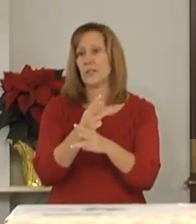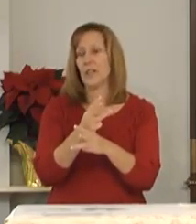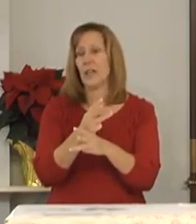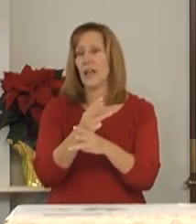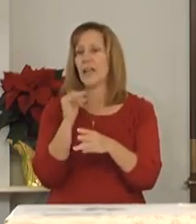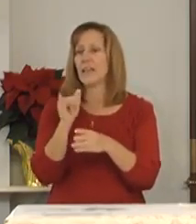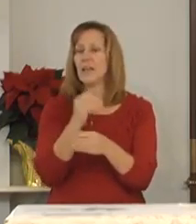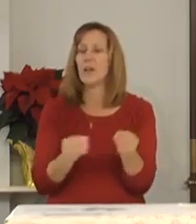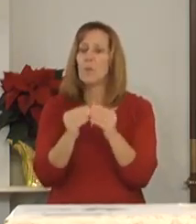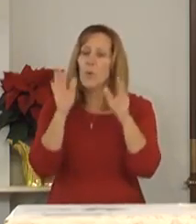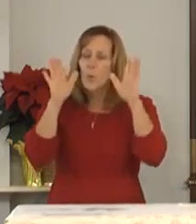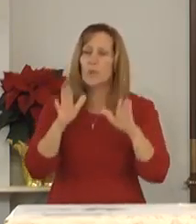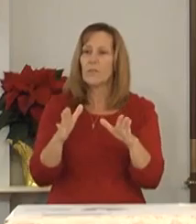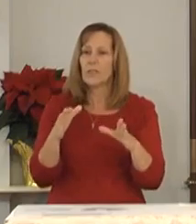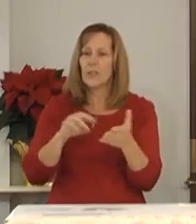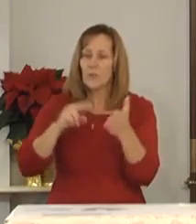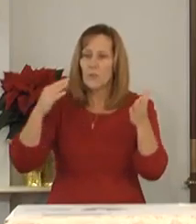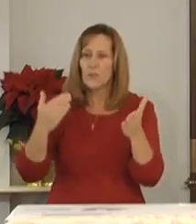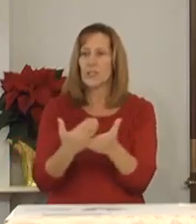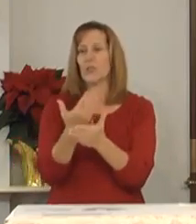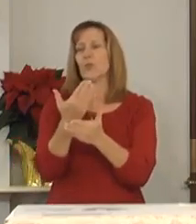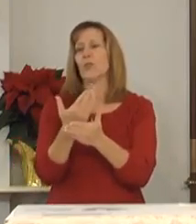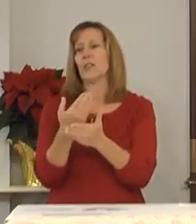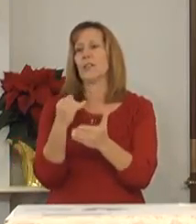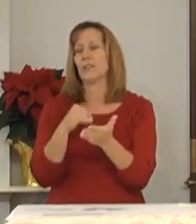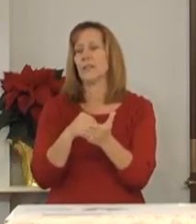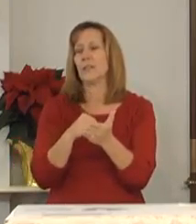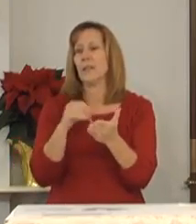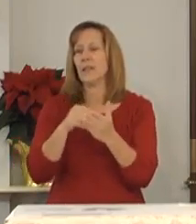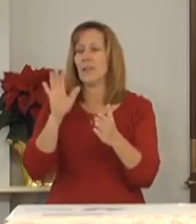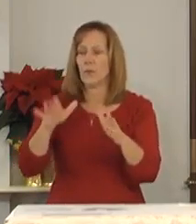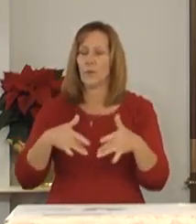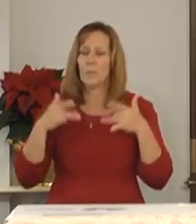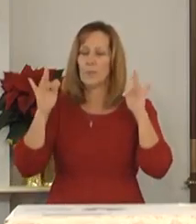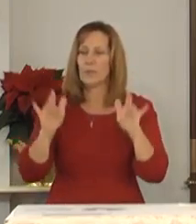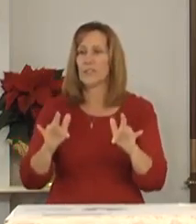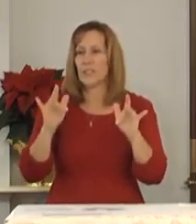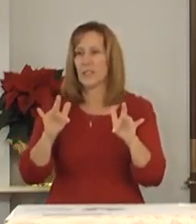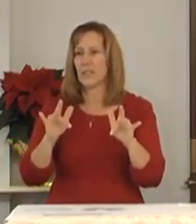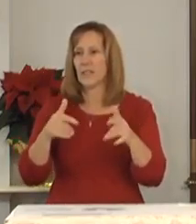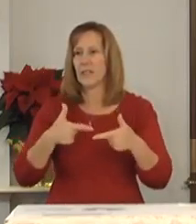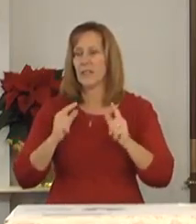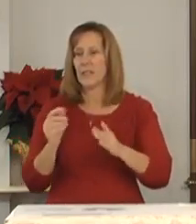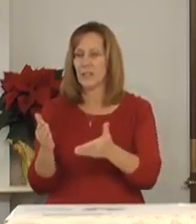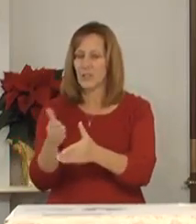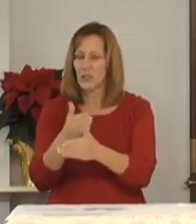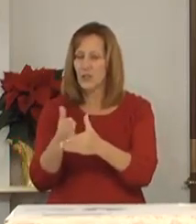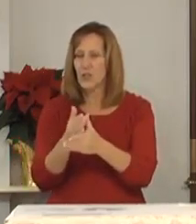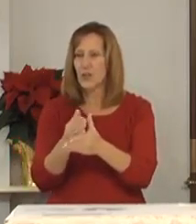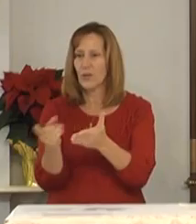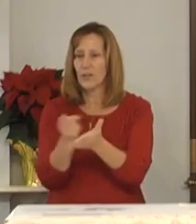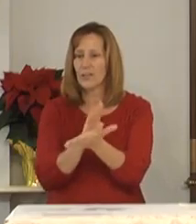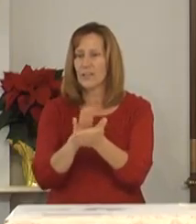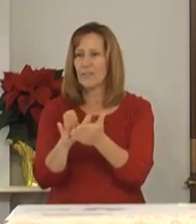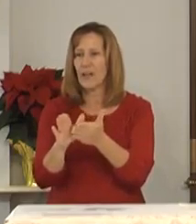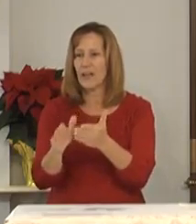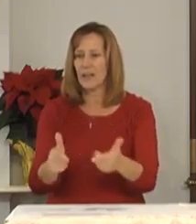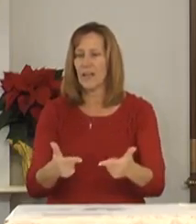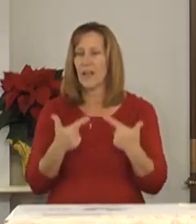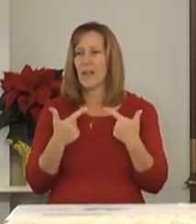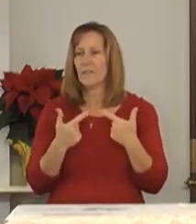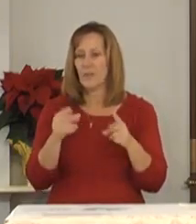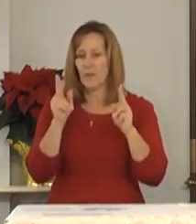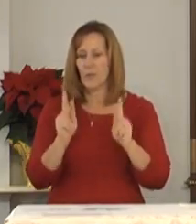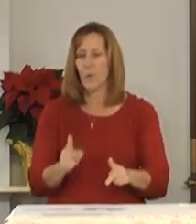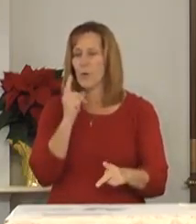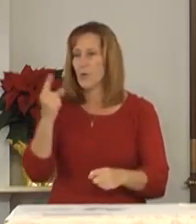yet more wonderfully restored it. In your mercy, let us share the divine life of the